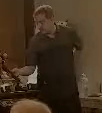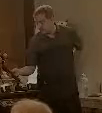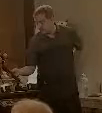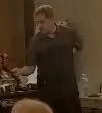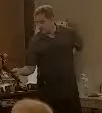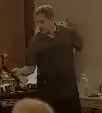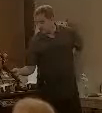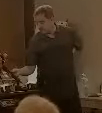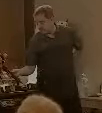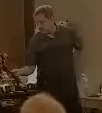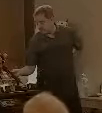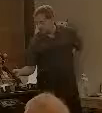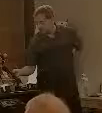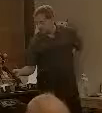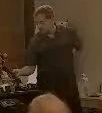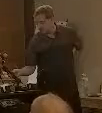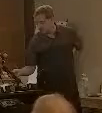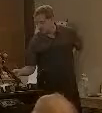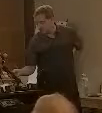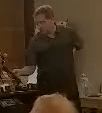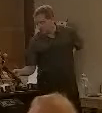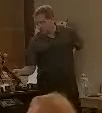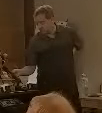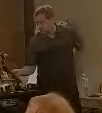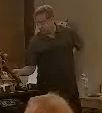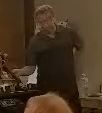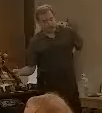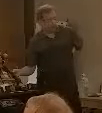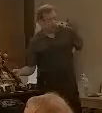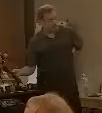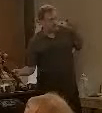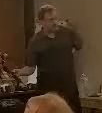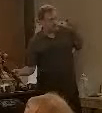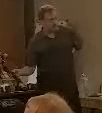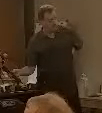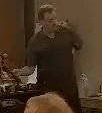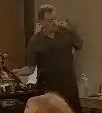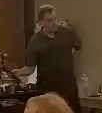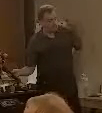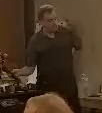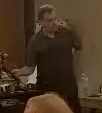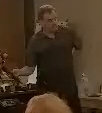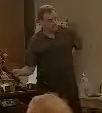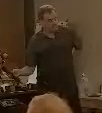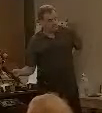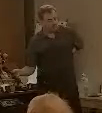of his lectures, Mythos 1 and 2,